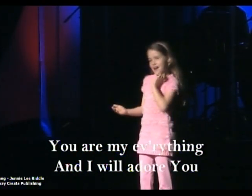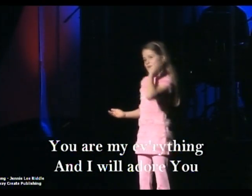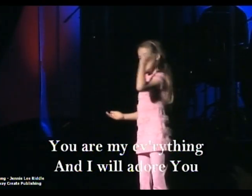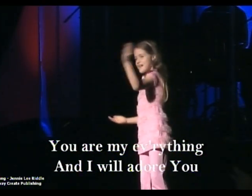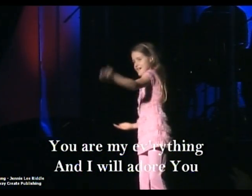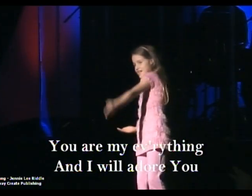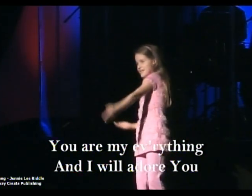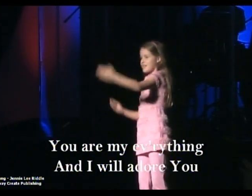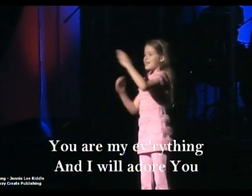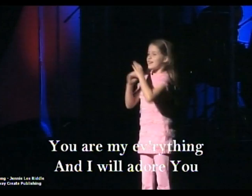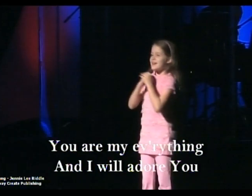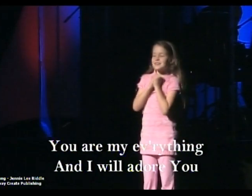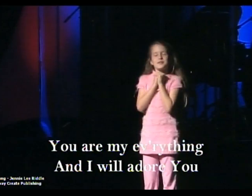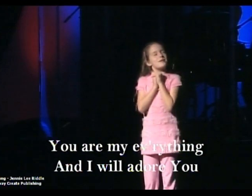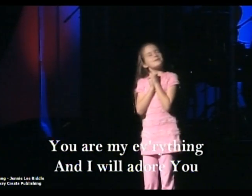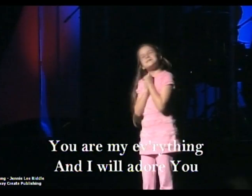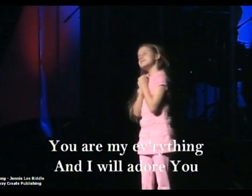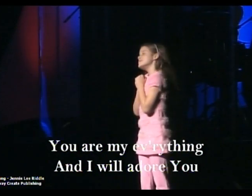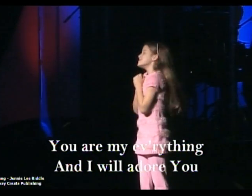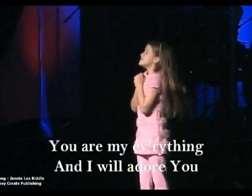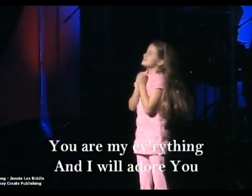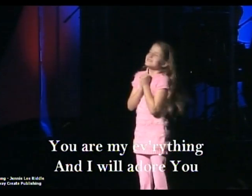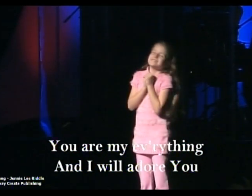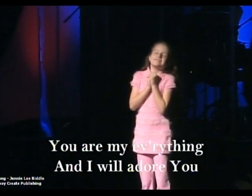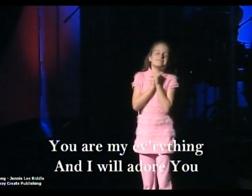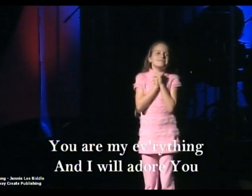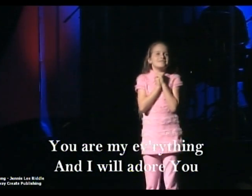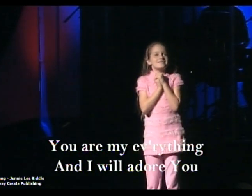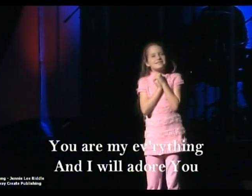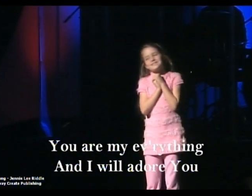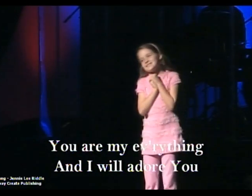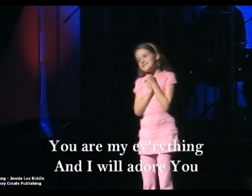I will adore you. Ooh,